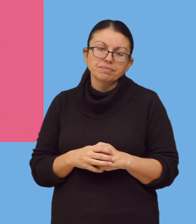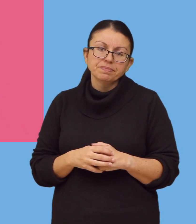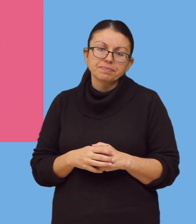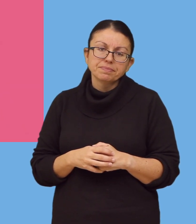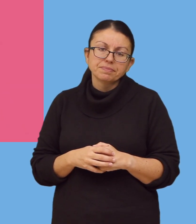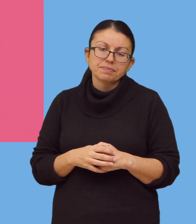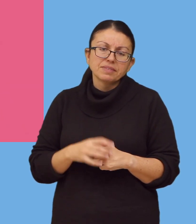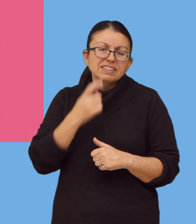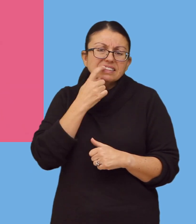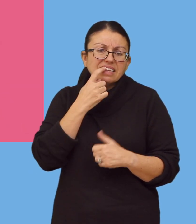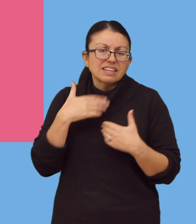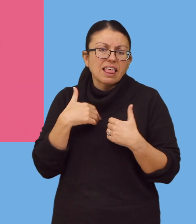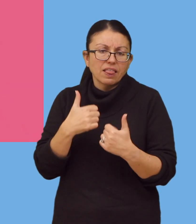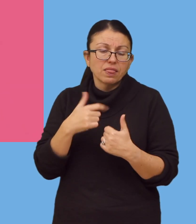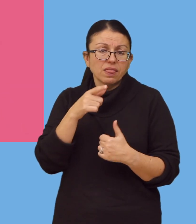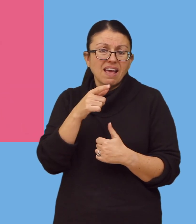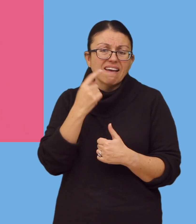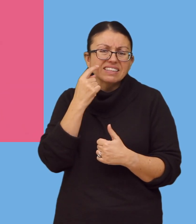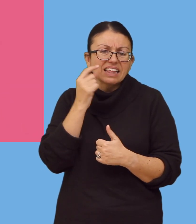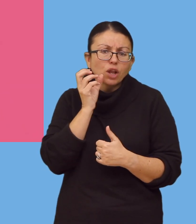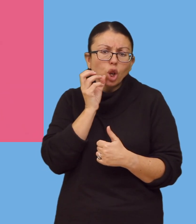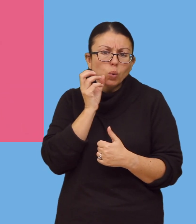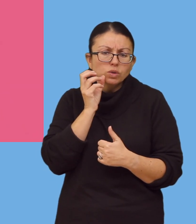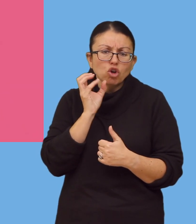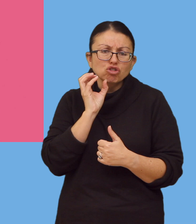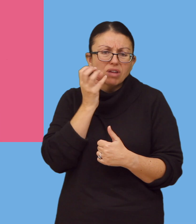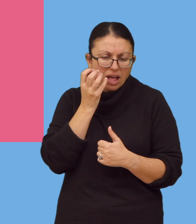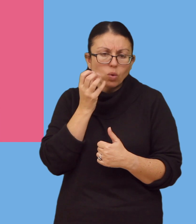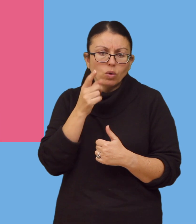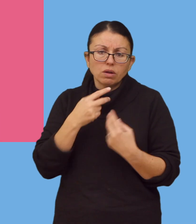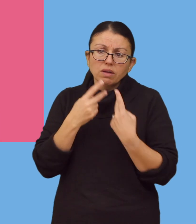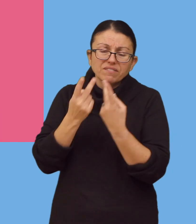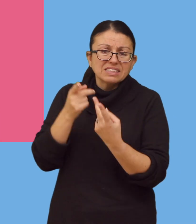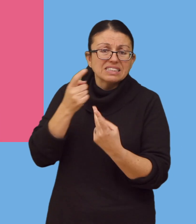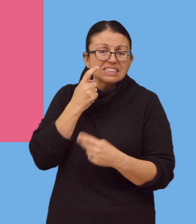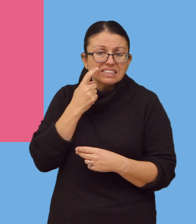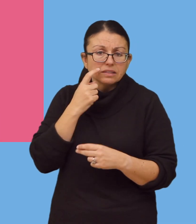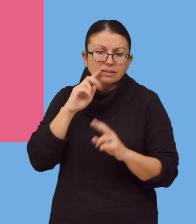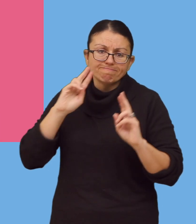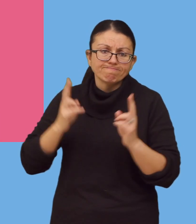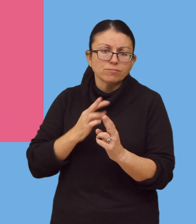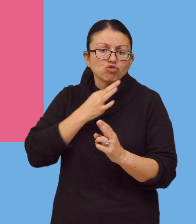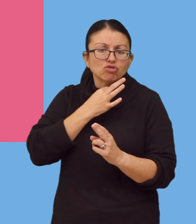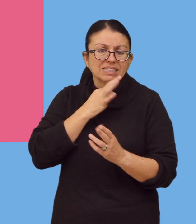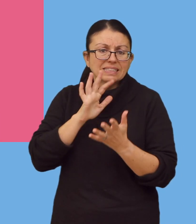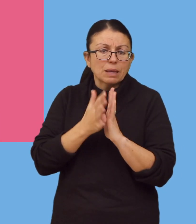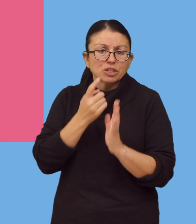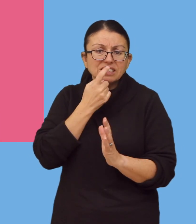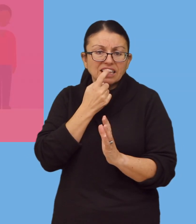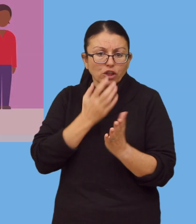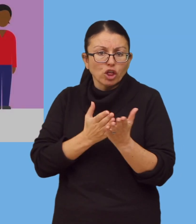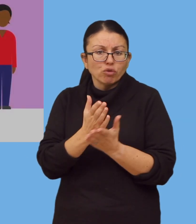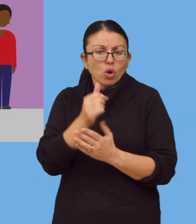We know that coming into hospital for surgery can be a worrying time. Taking an active role in planning and preparing for your operation will help you